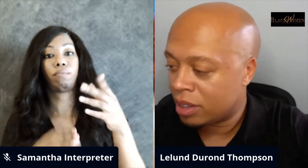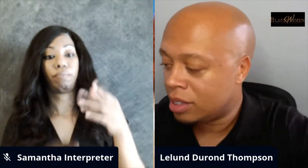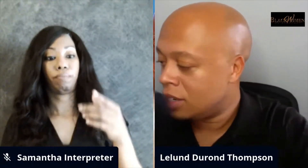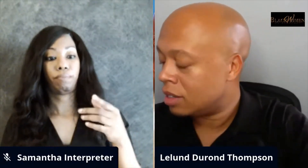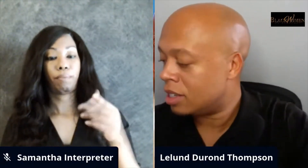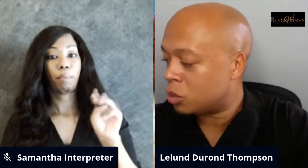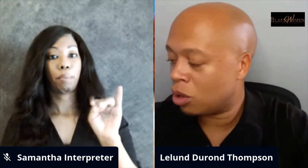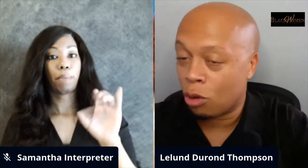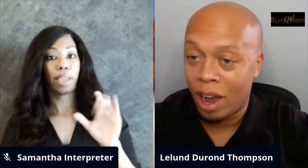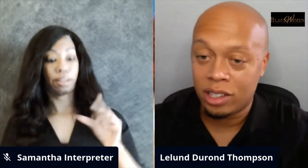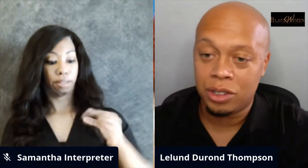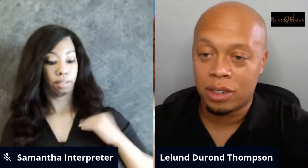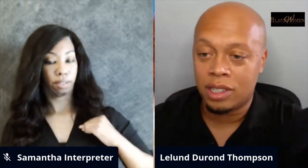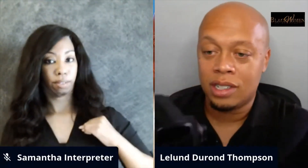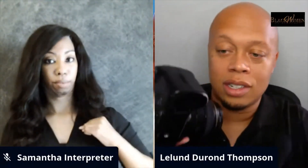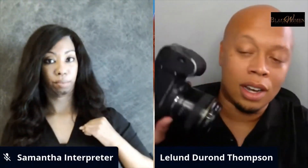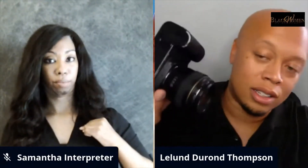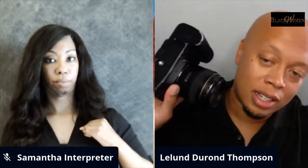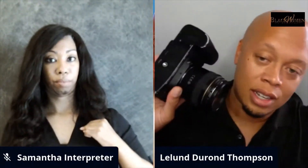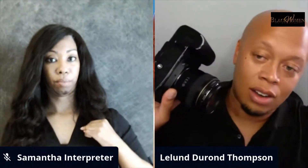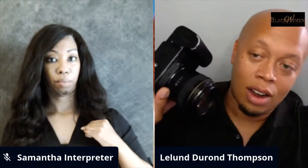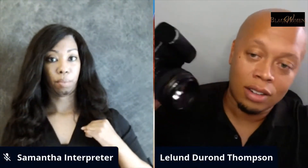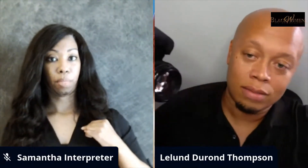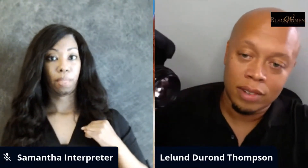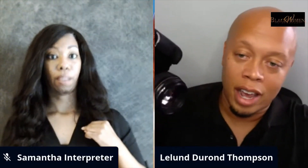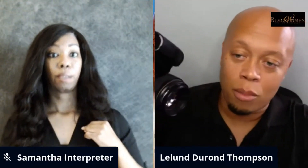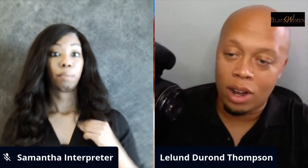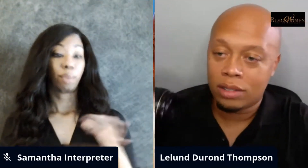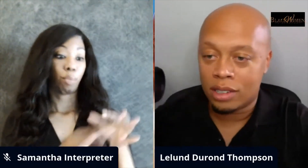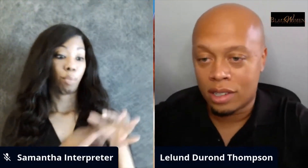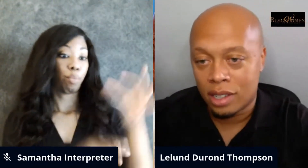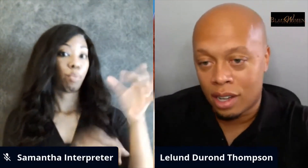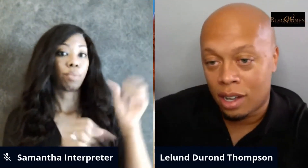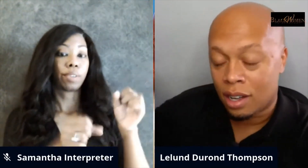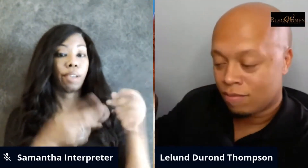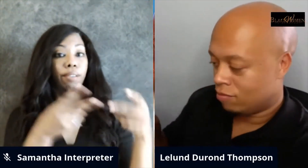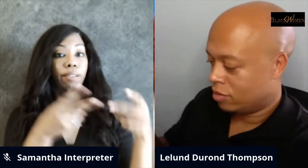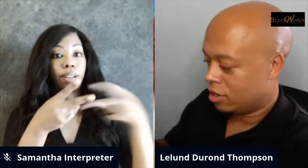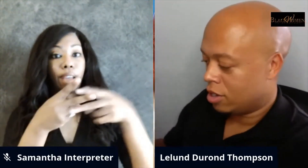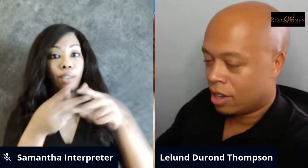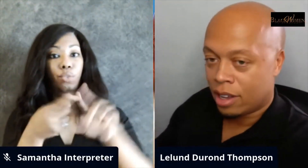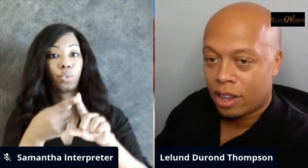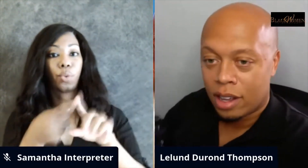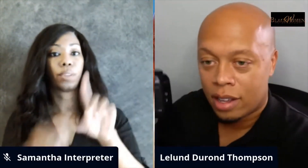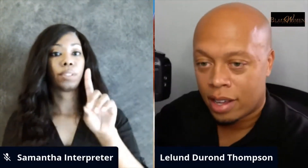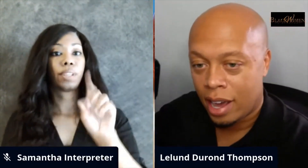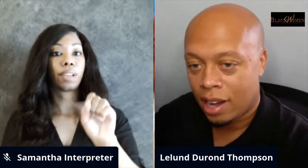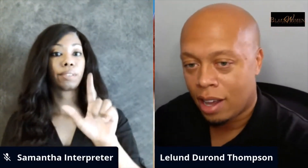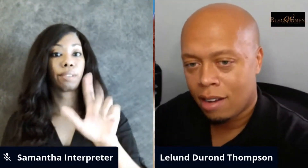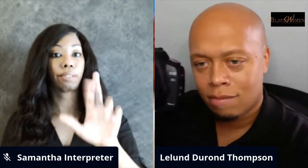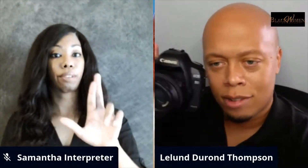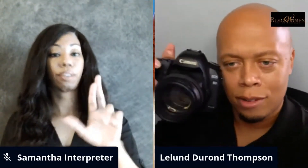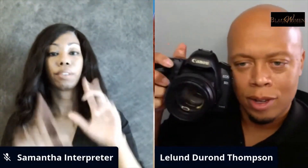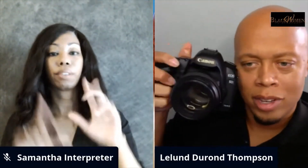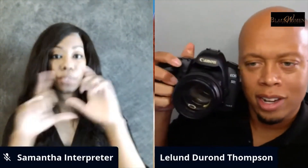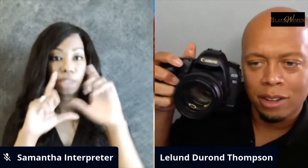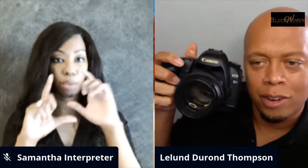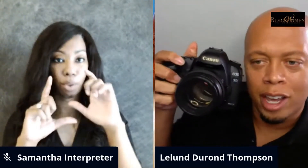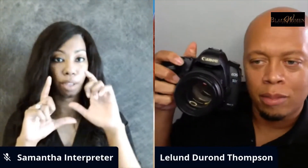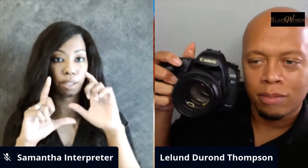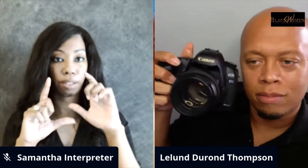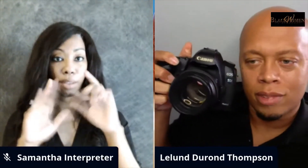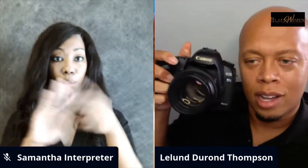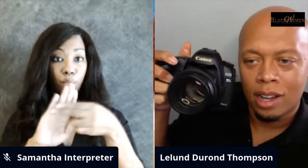Great, but this will go right into your DSLR camera. This is a Canon, Oh, let me get